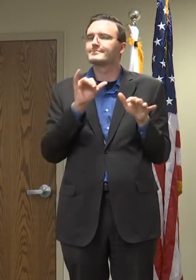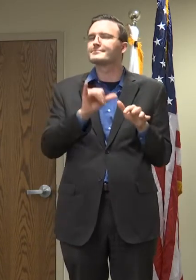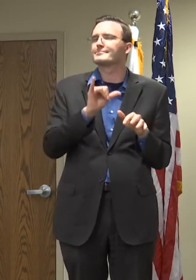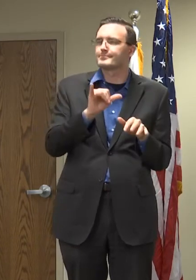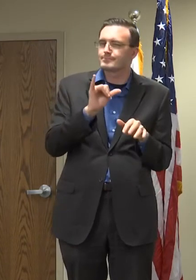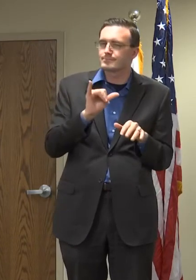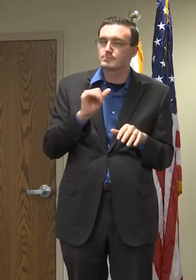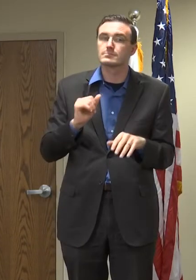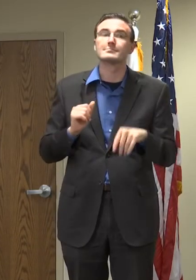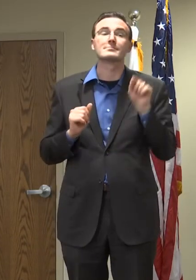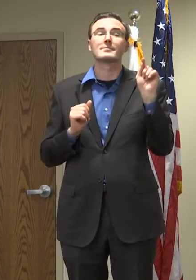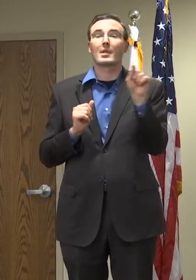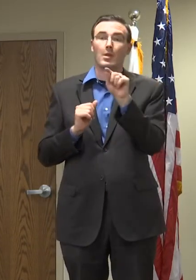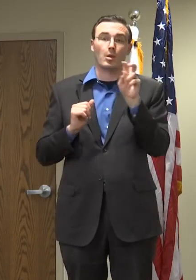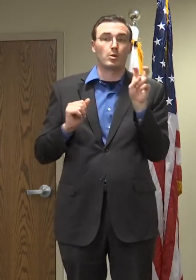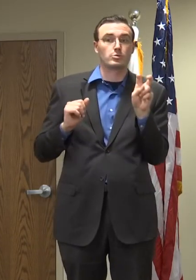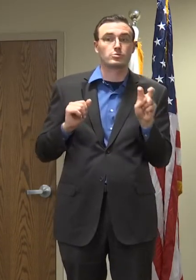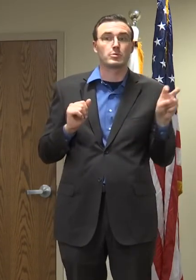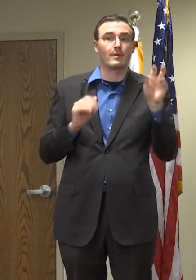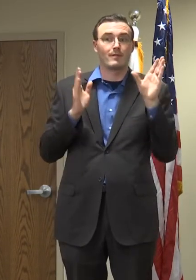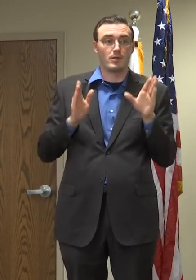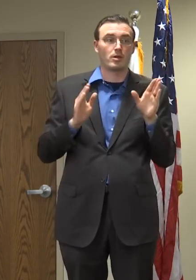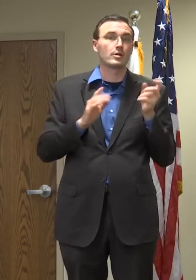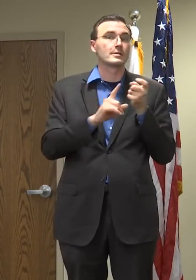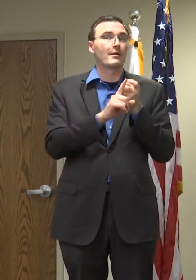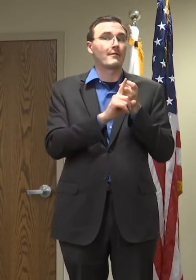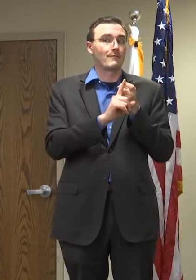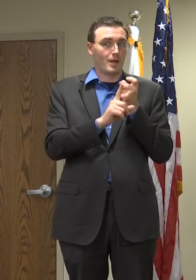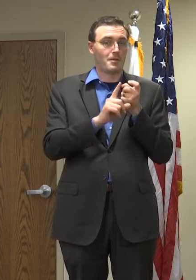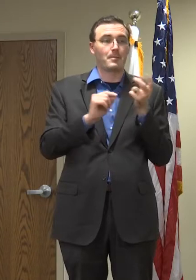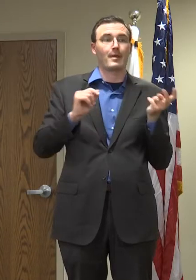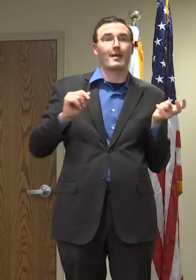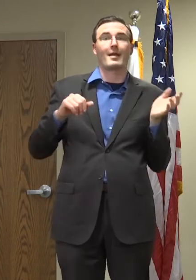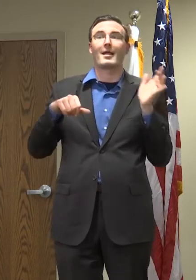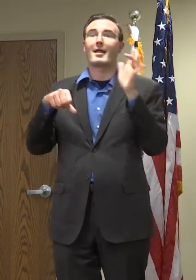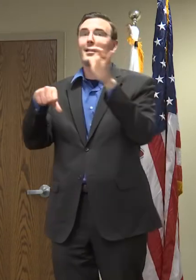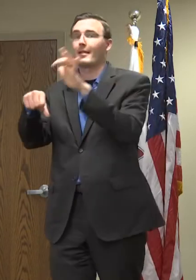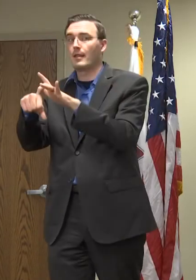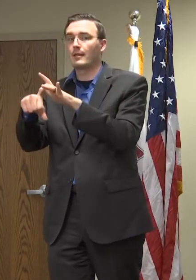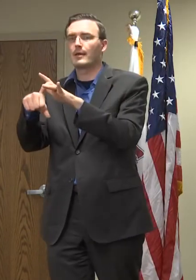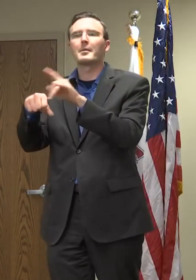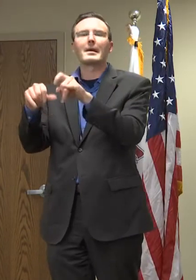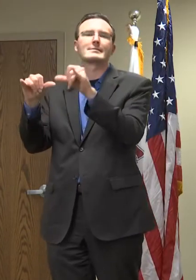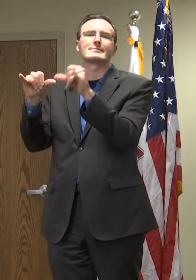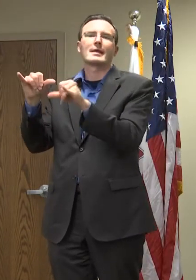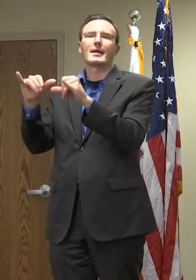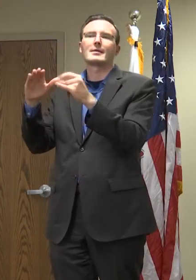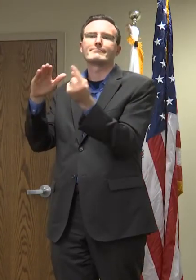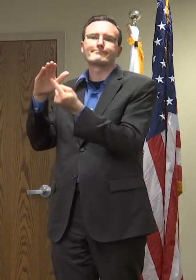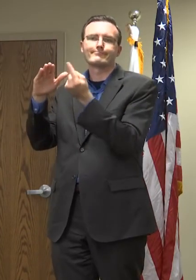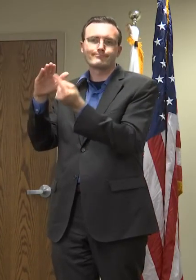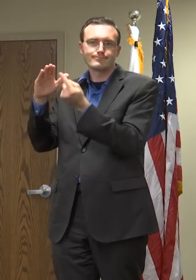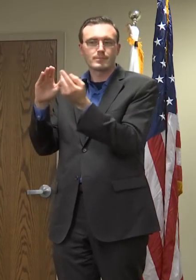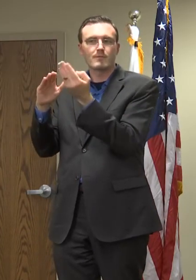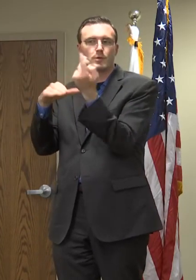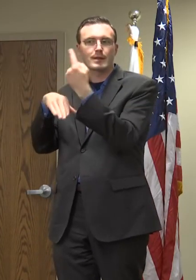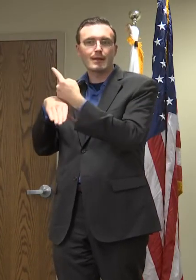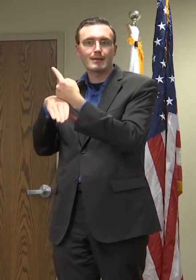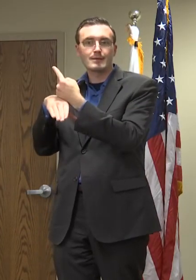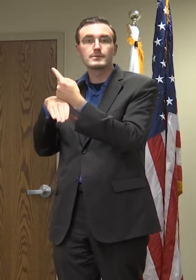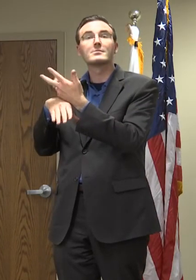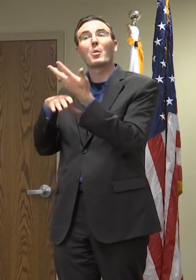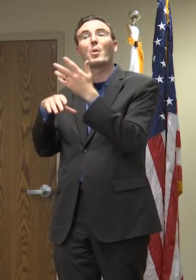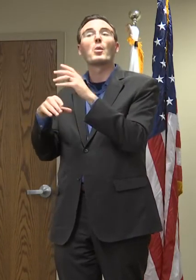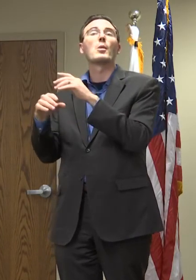directed to self-quarantine for 14 days from the time of their last contact with either someone traveling in from that state or traveling out of that